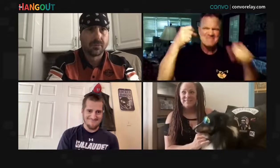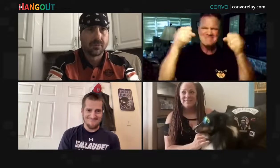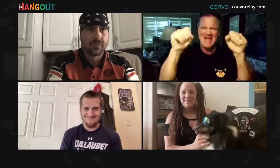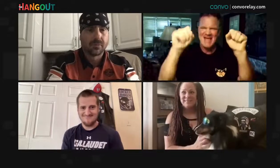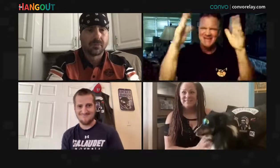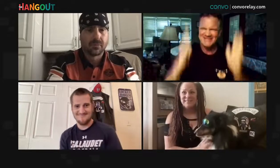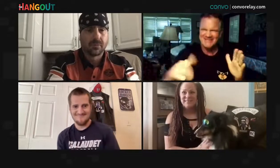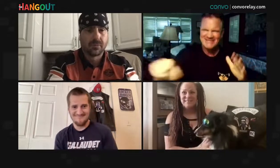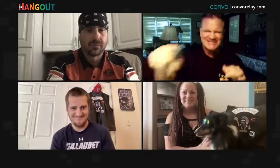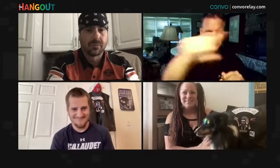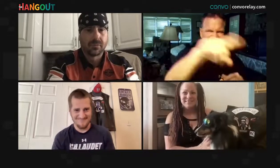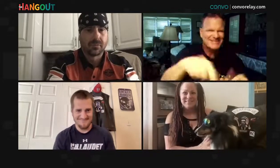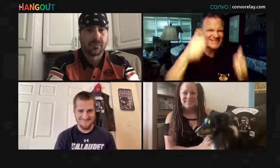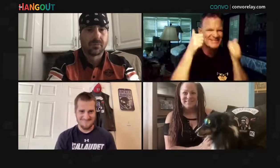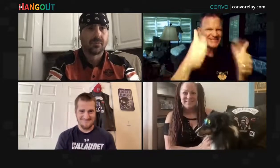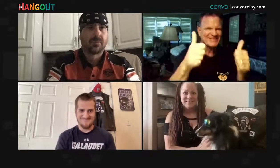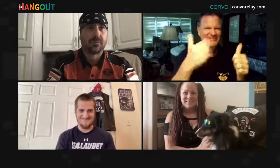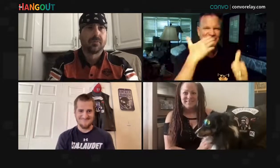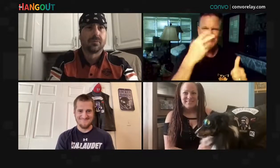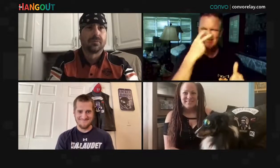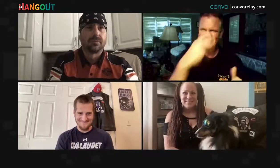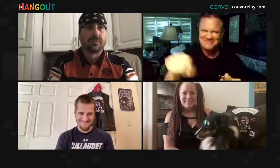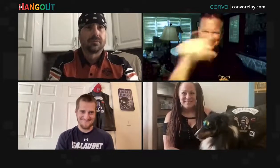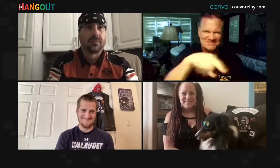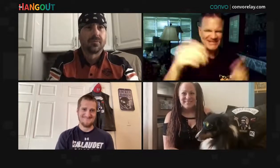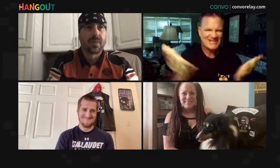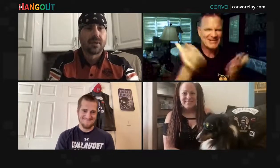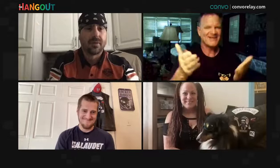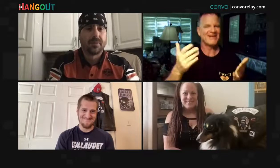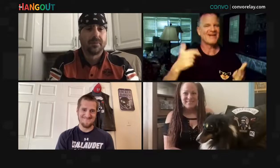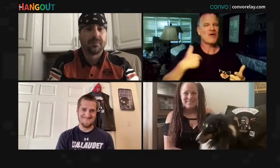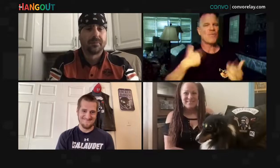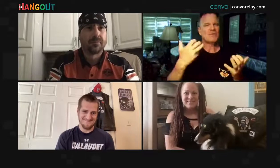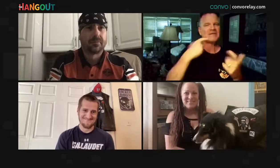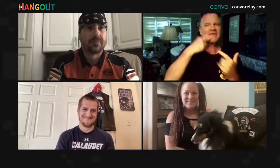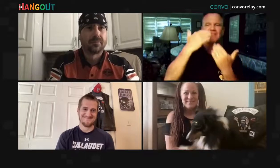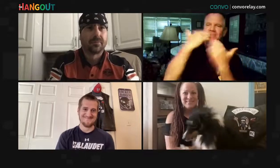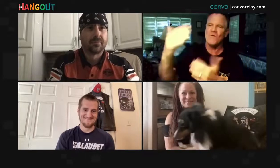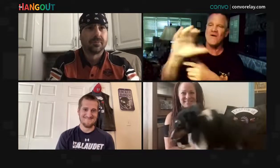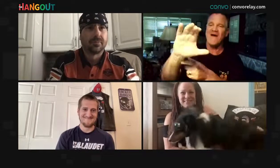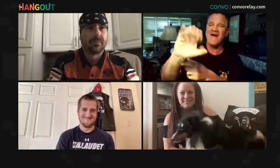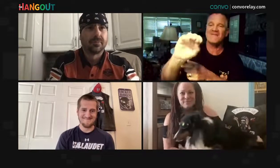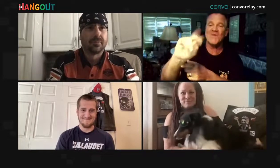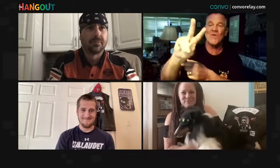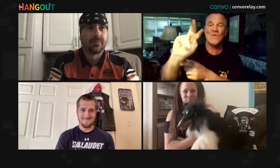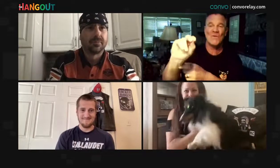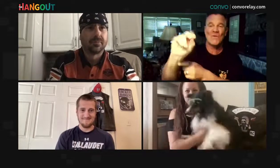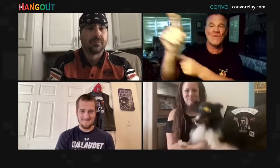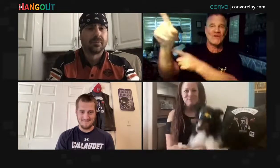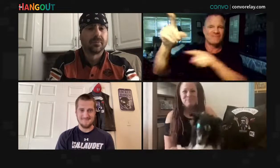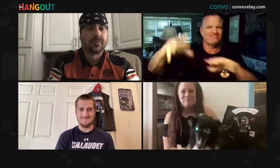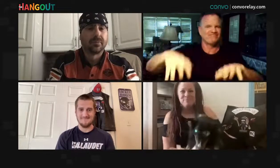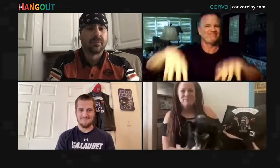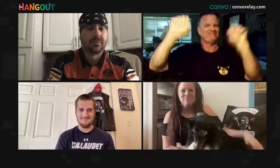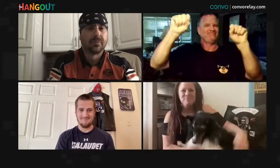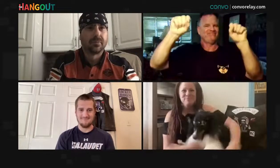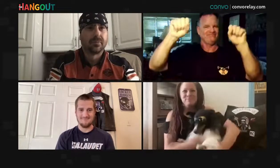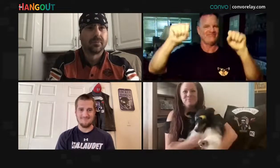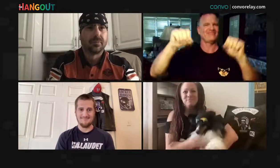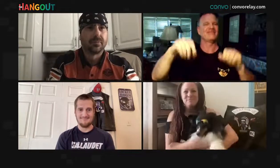Hello, deaf bikers, everyone out there. It's so great to see you guys here. And I wanted to say thank you to Convo for hosting